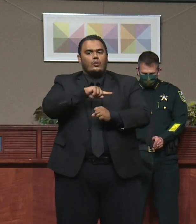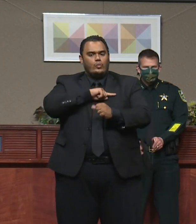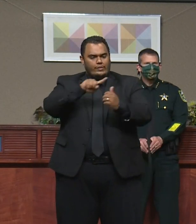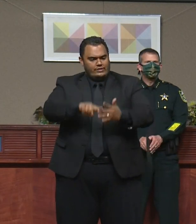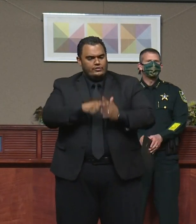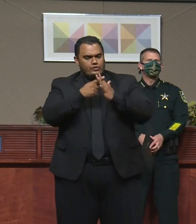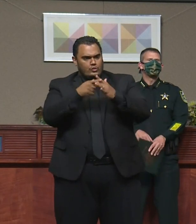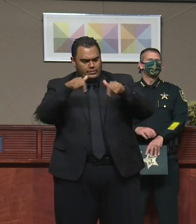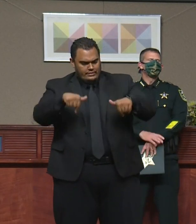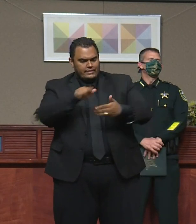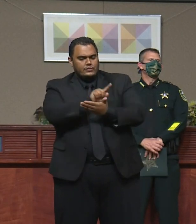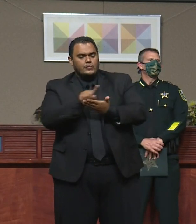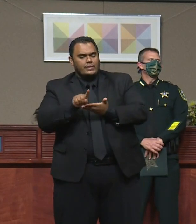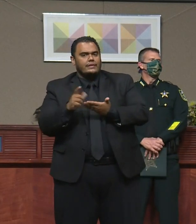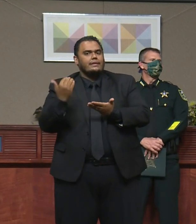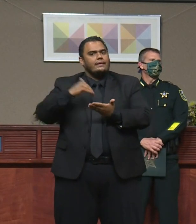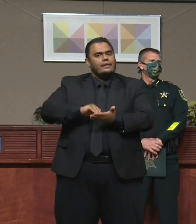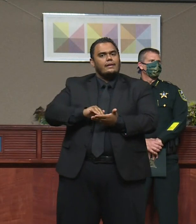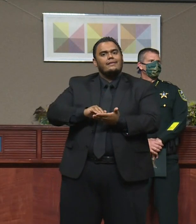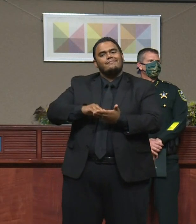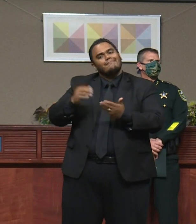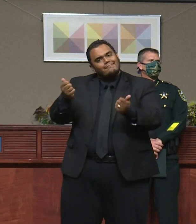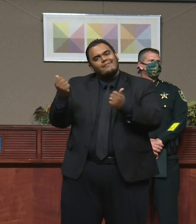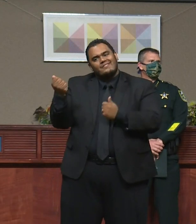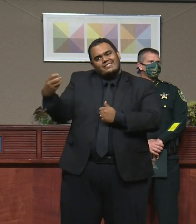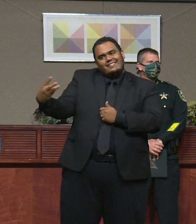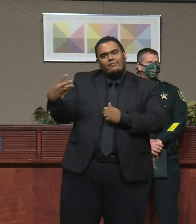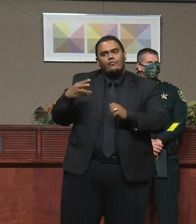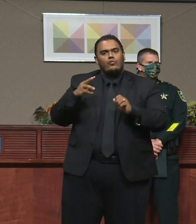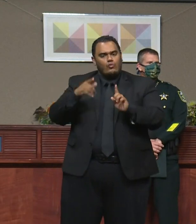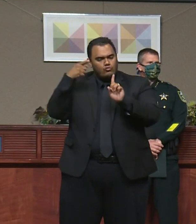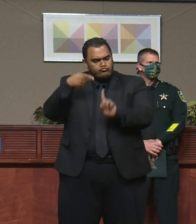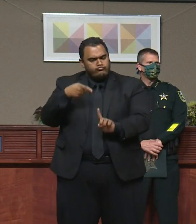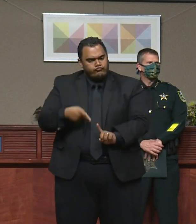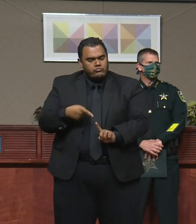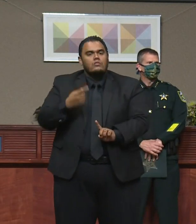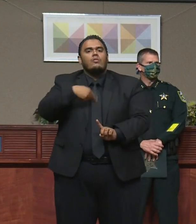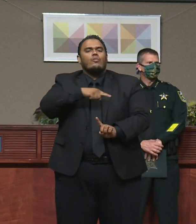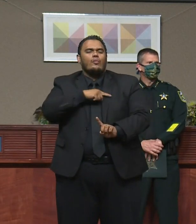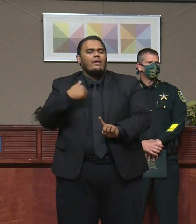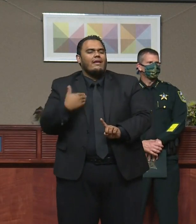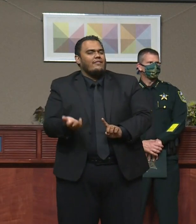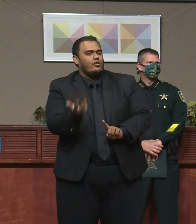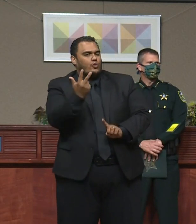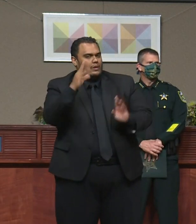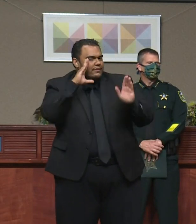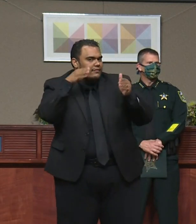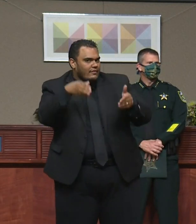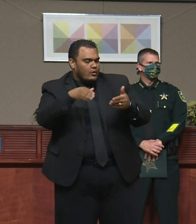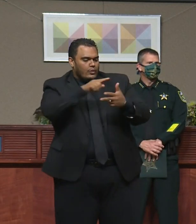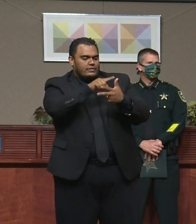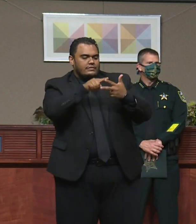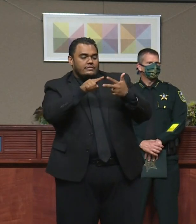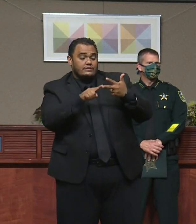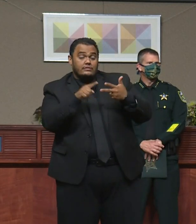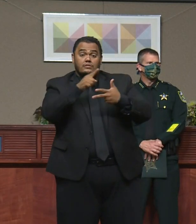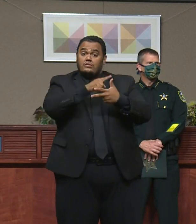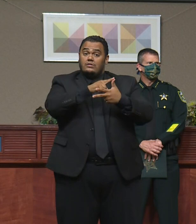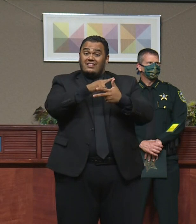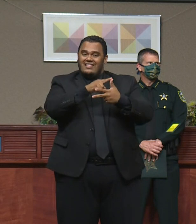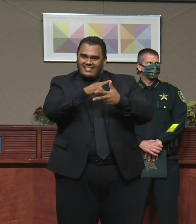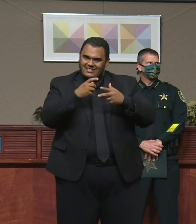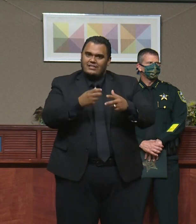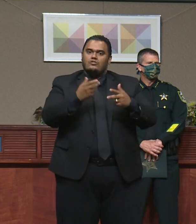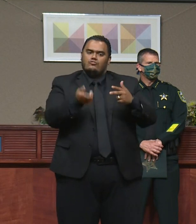with a number of activities. I have three goals really for this week moving forward. One is to obviously increase